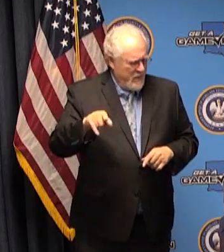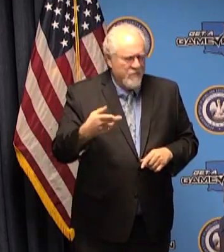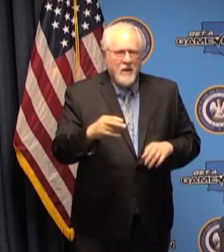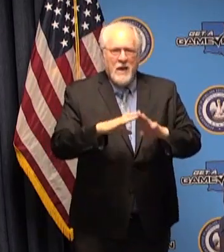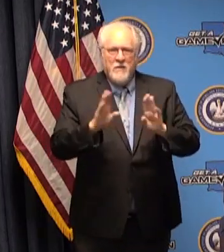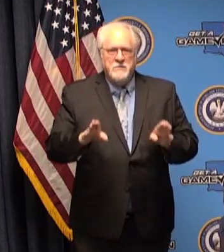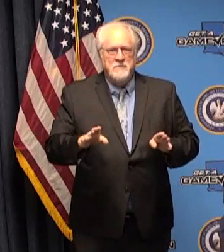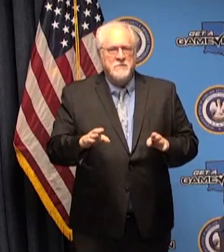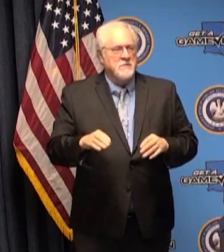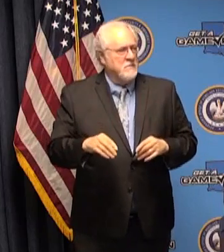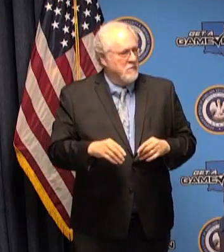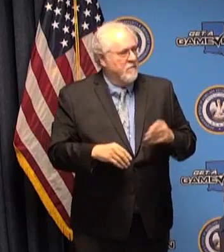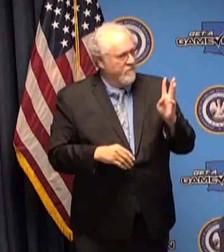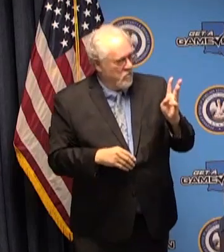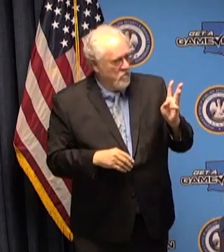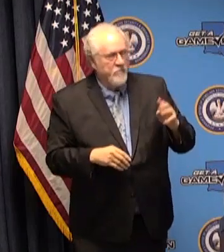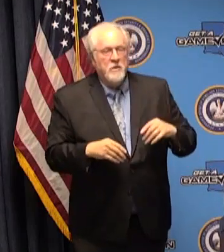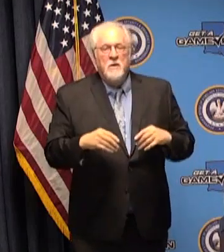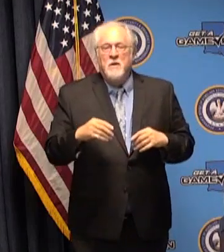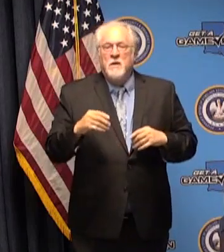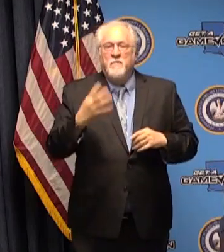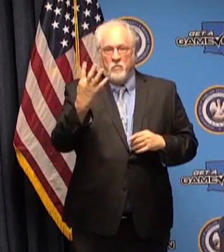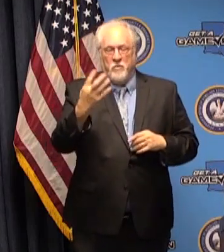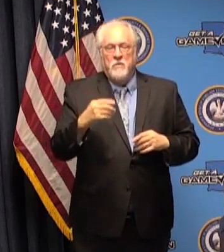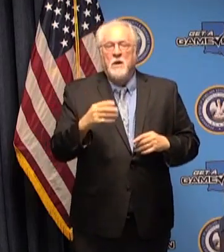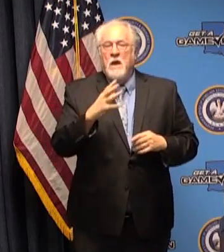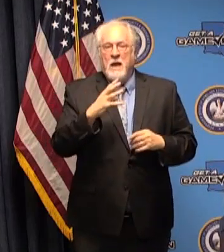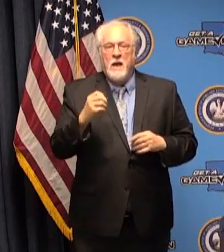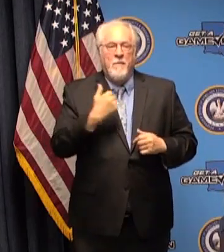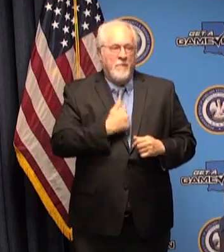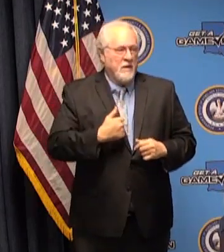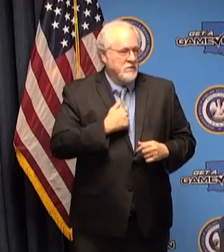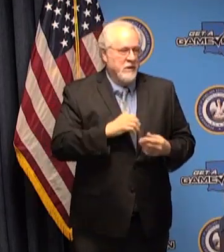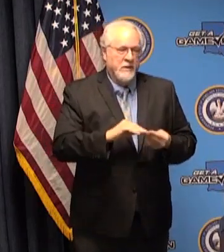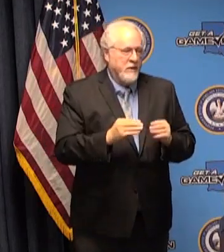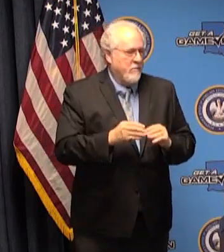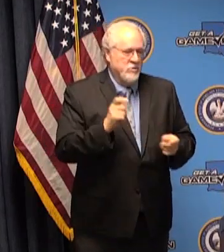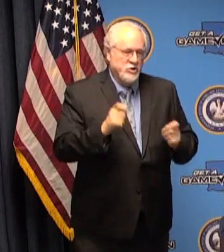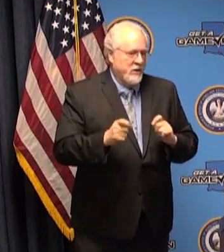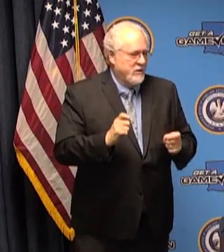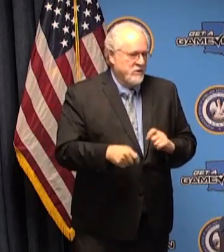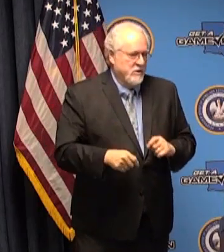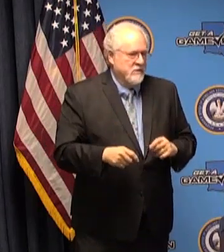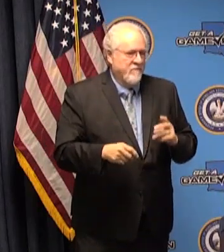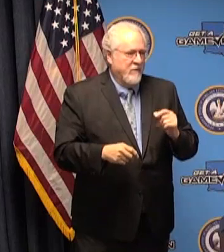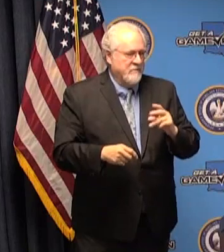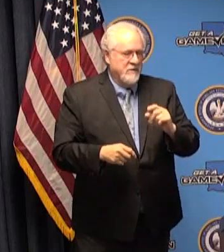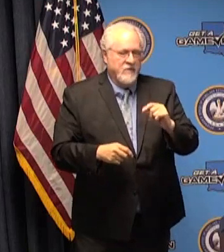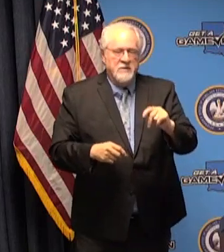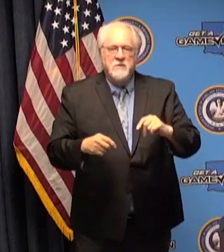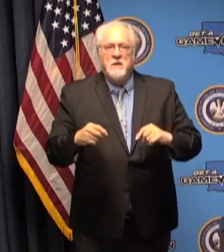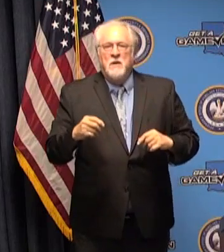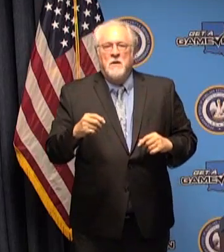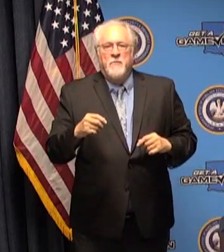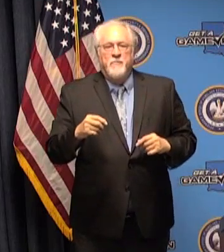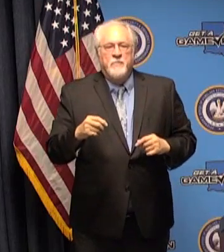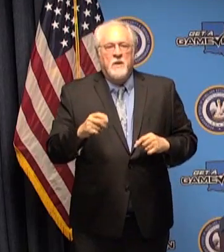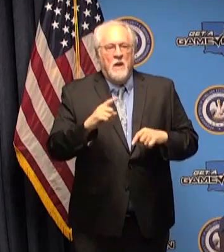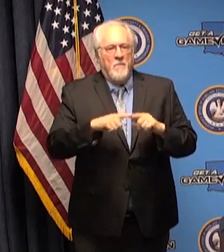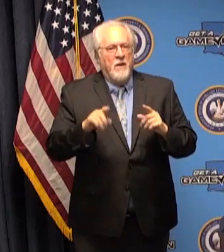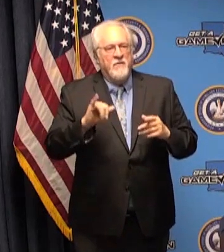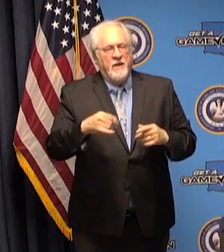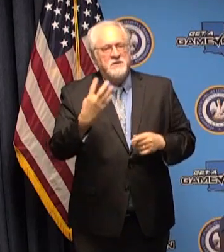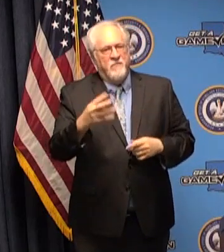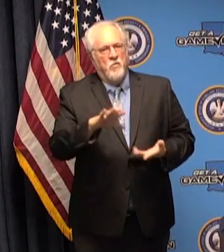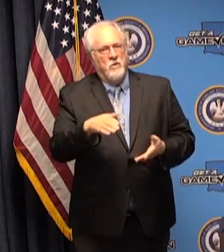And 4. I'm sorry, 4. And I apologize, the numbers are changing pretty rapidly.